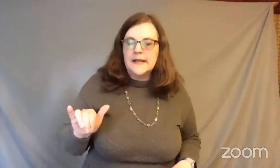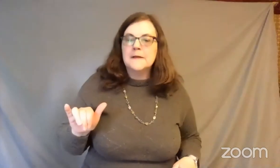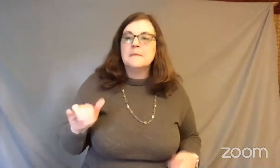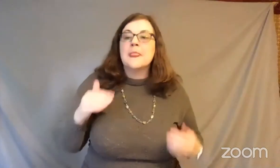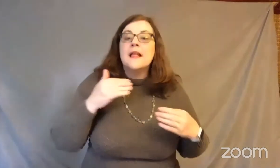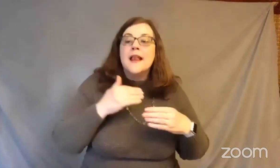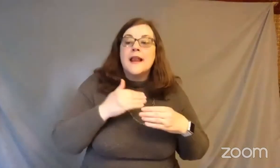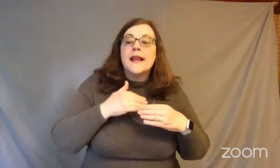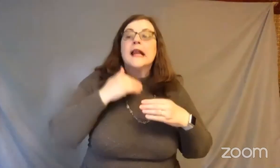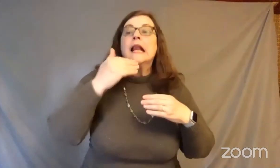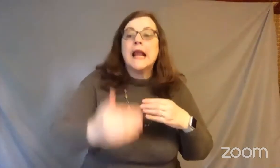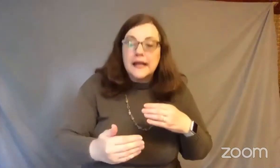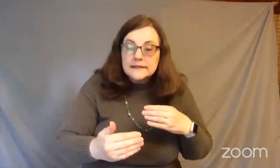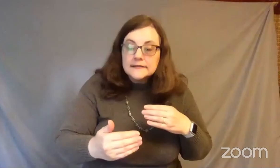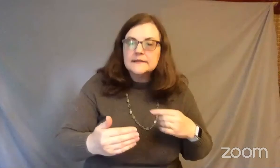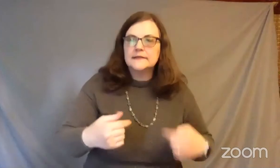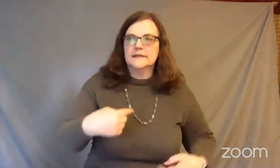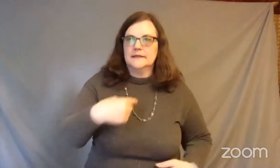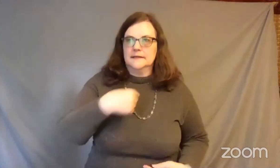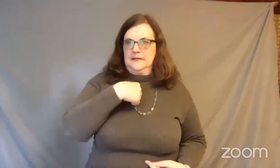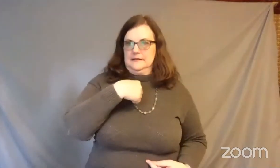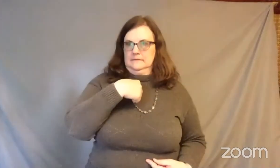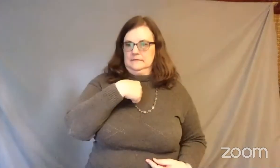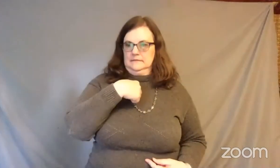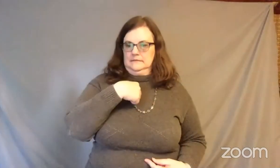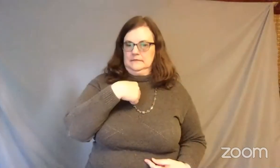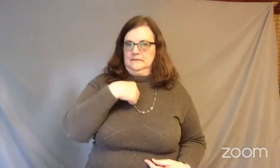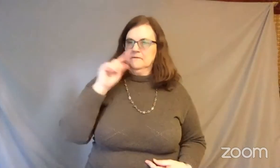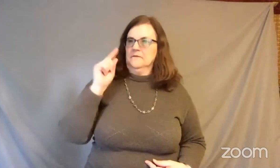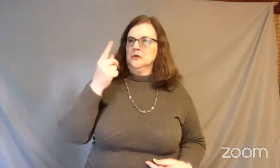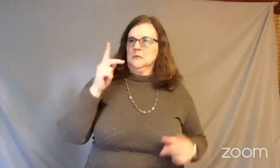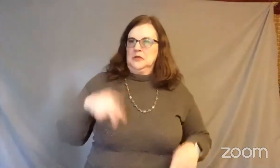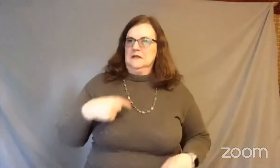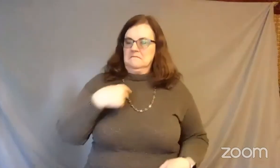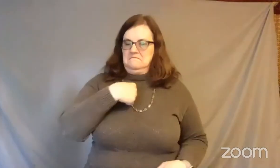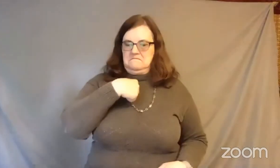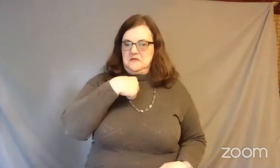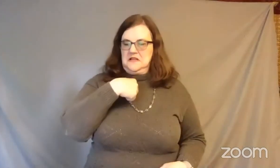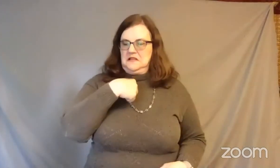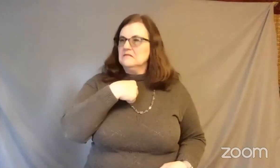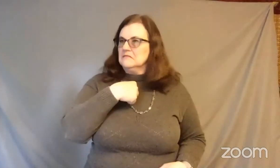And we see pointing arising early with hearing children. We see the same with deaf children.